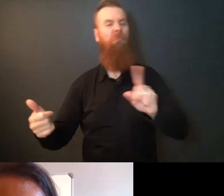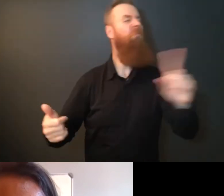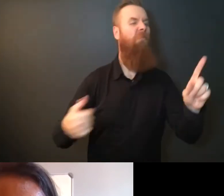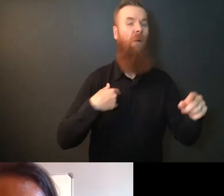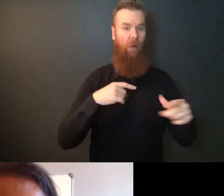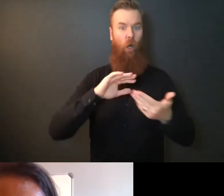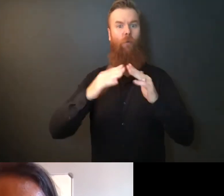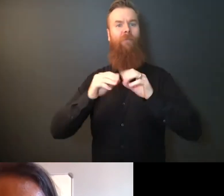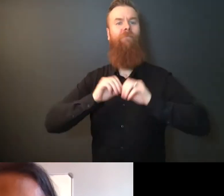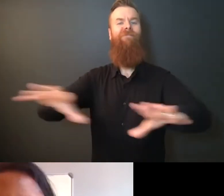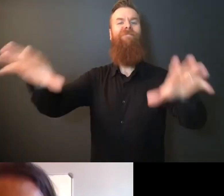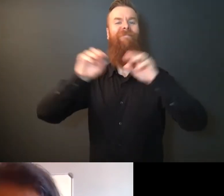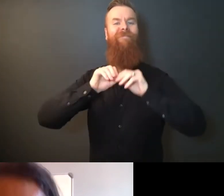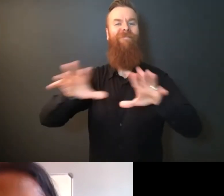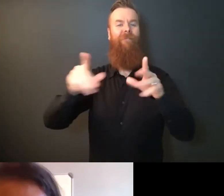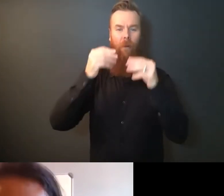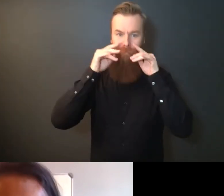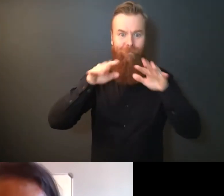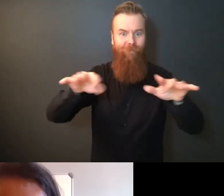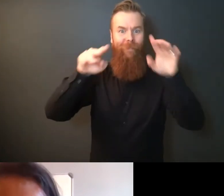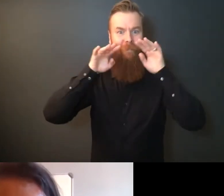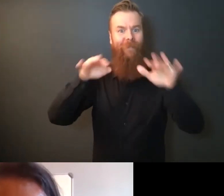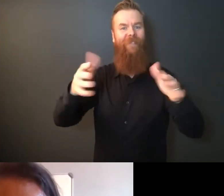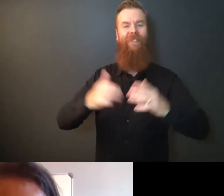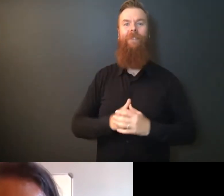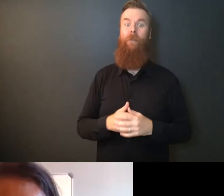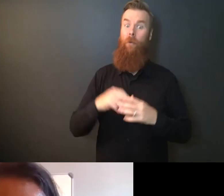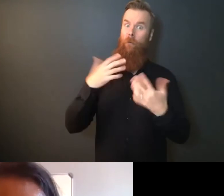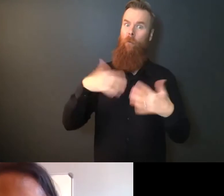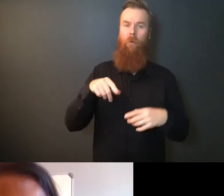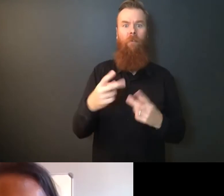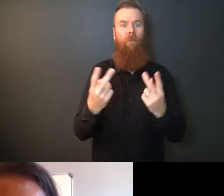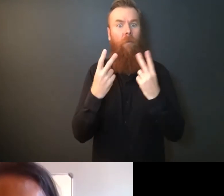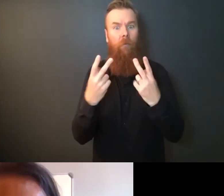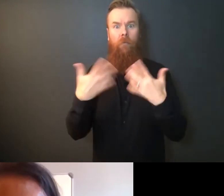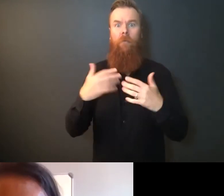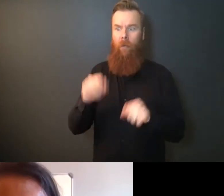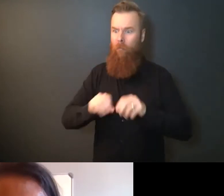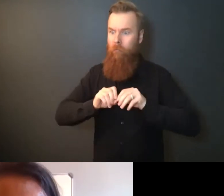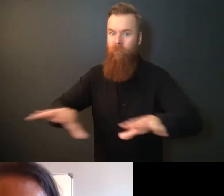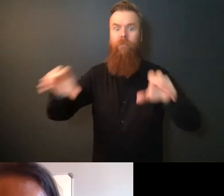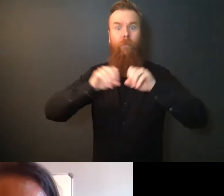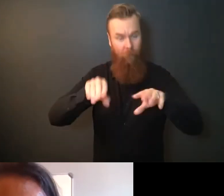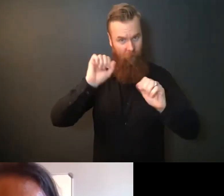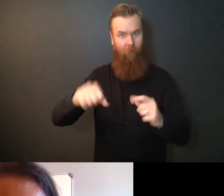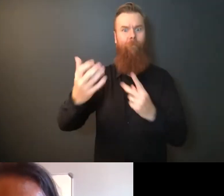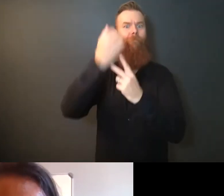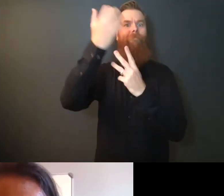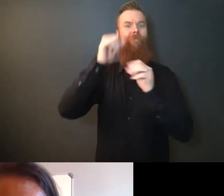that tone and that style of messaging, it's extremely effective, in contrast to so